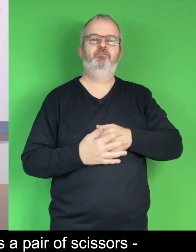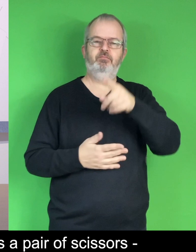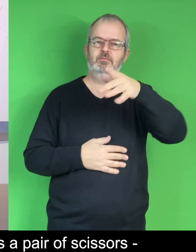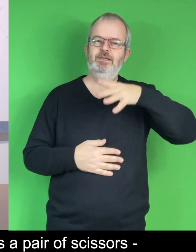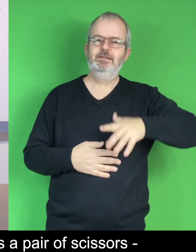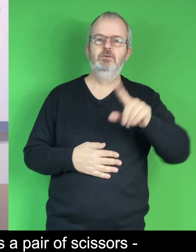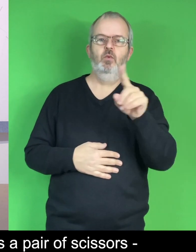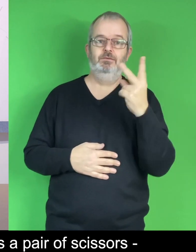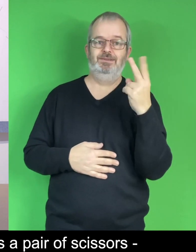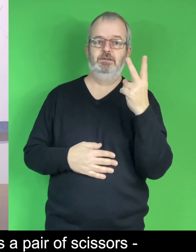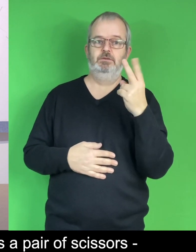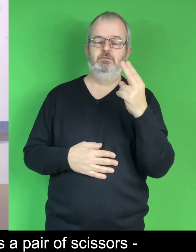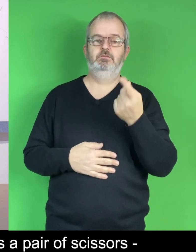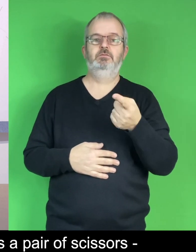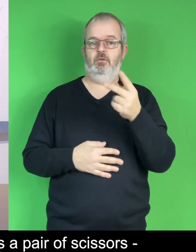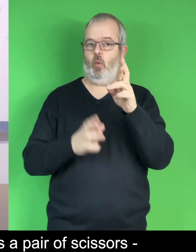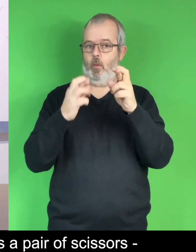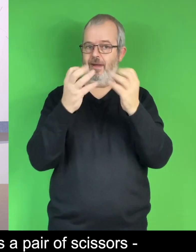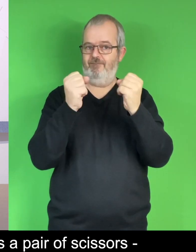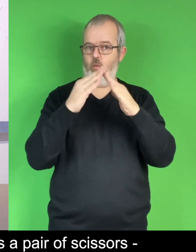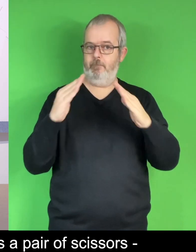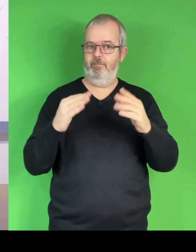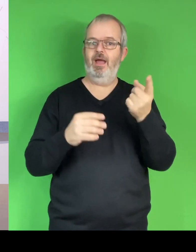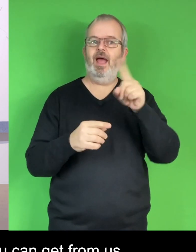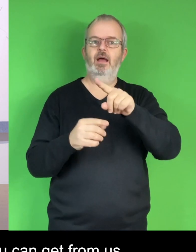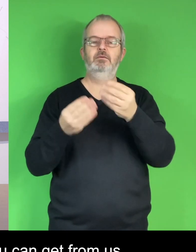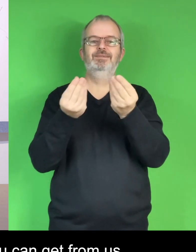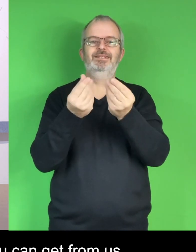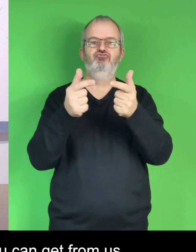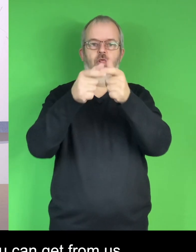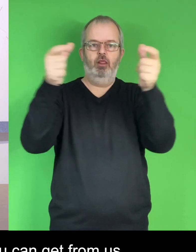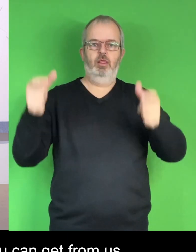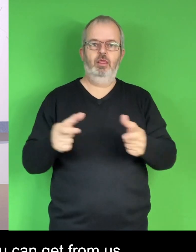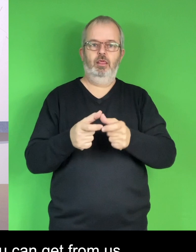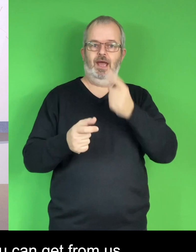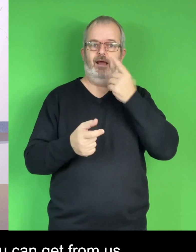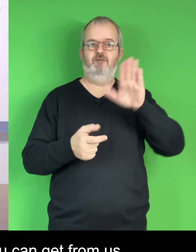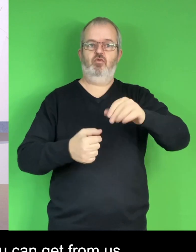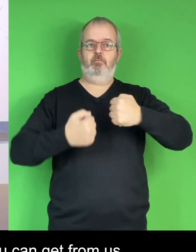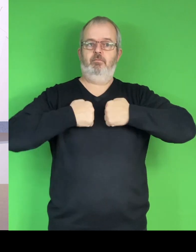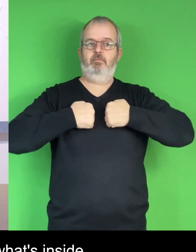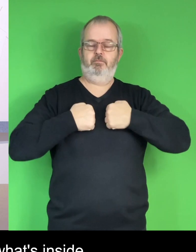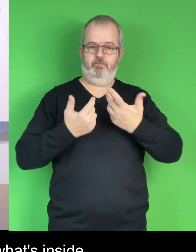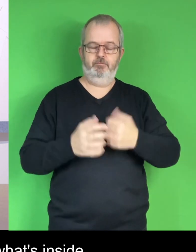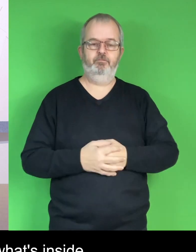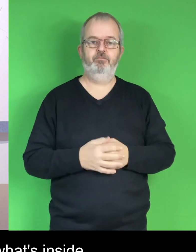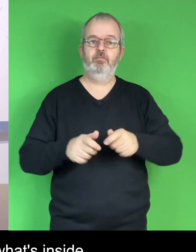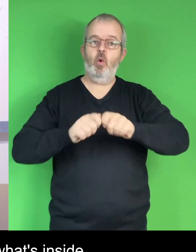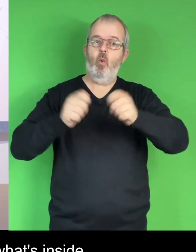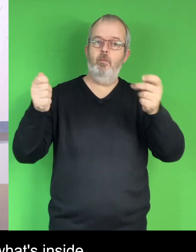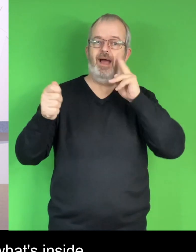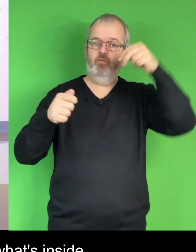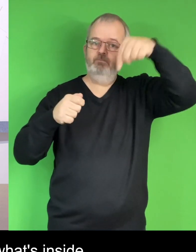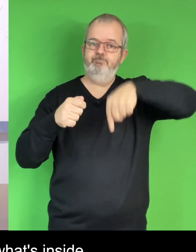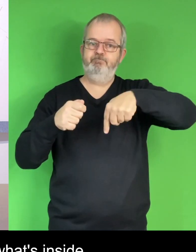All you're going to need for this is a pair of scissors, we hope you've got some of these at home, and this materials pack that you can get from us. Let's rip it open and see